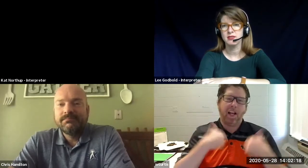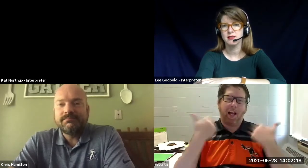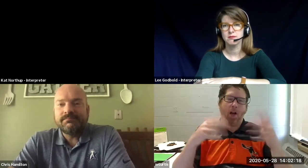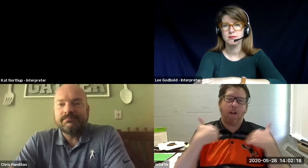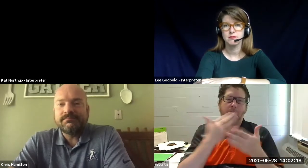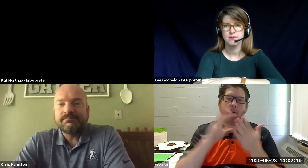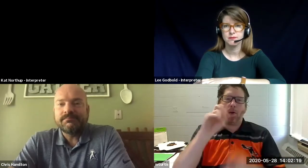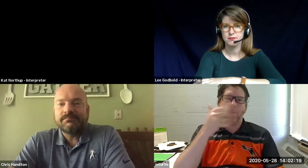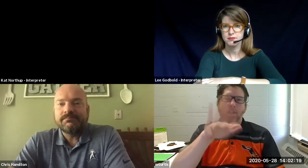tournaments.